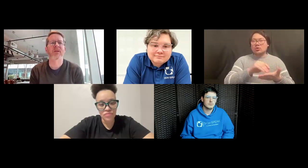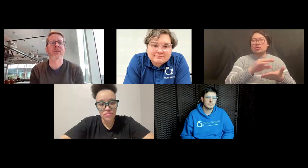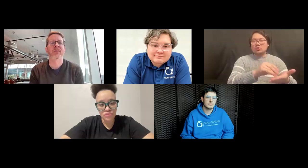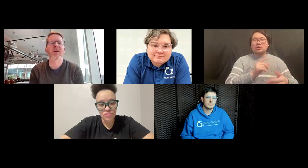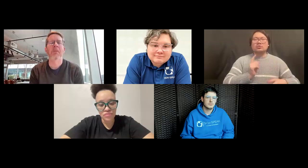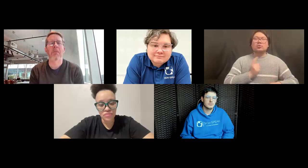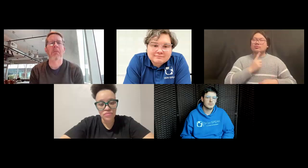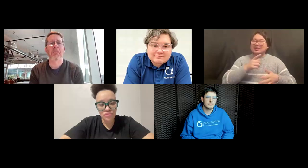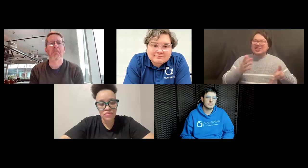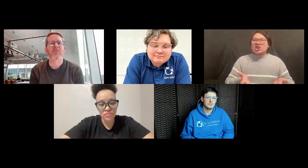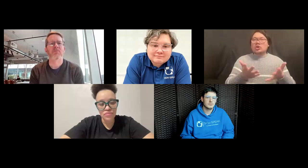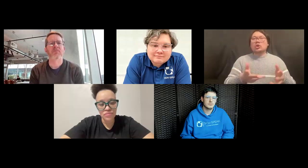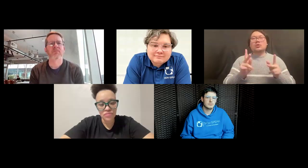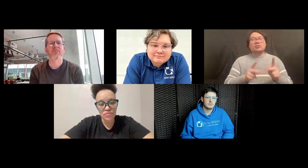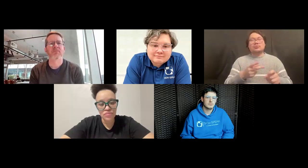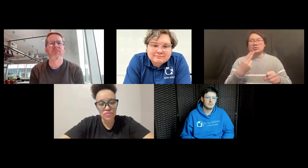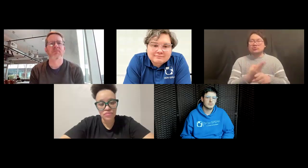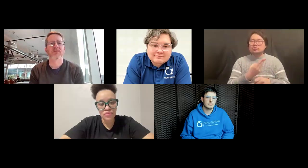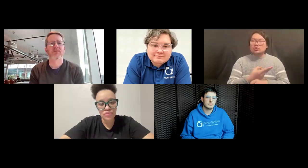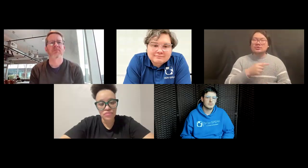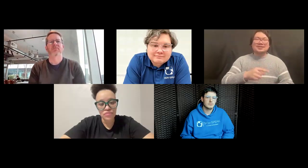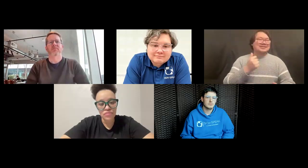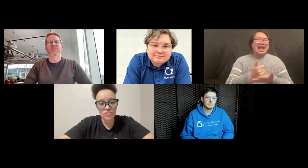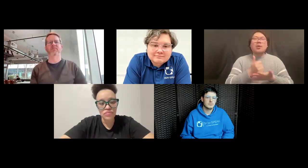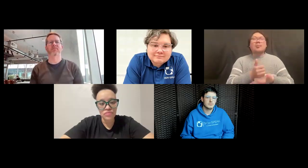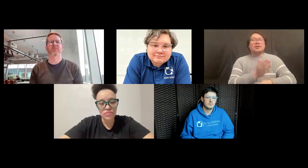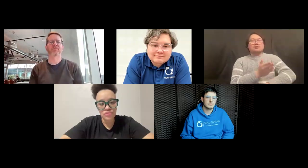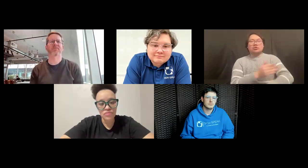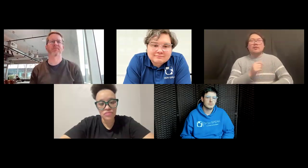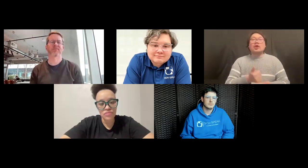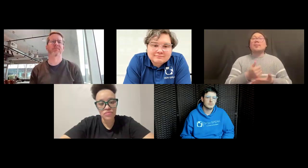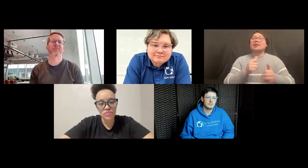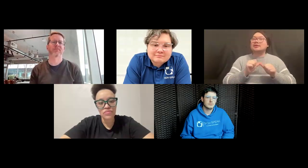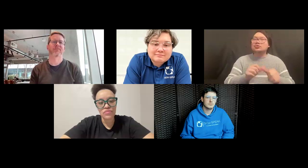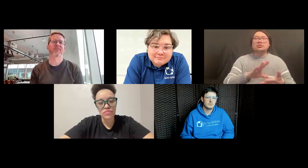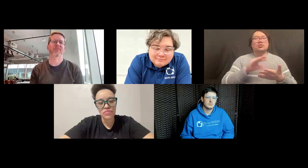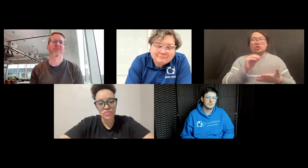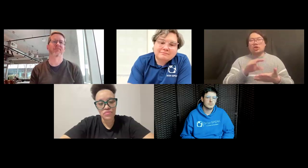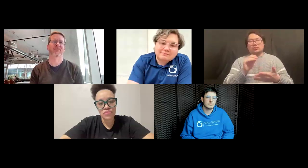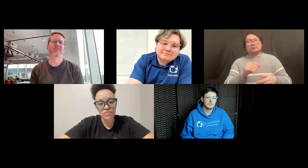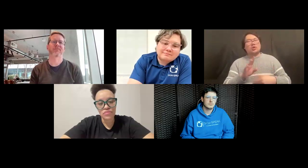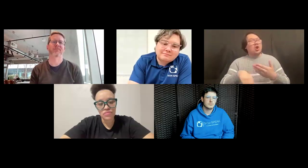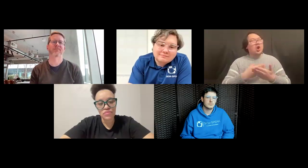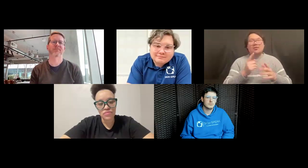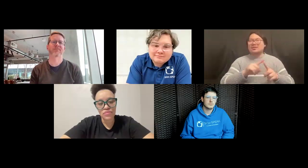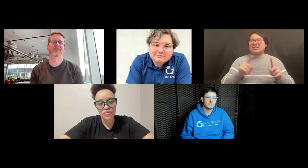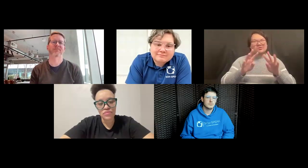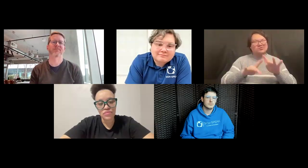growth and our model continues to learn, and we encourage people to use it because it does help us improve. And we're always continuing